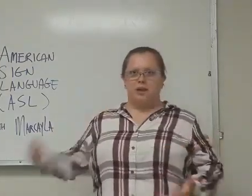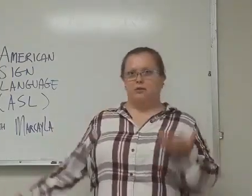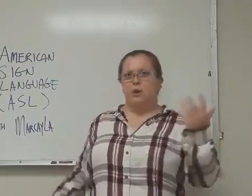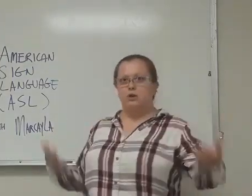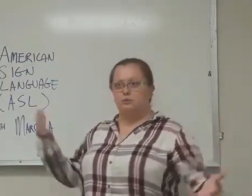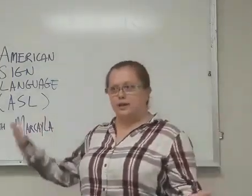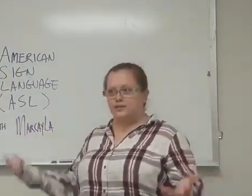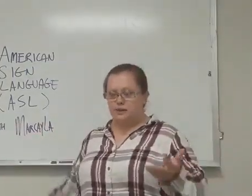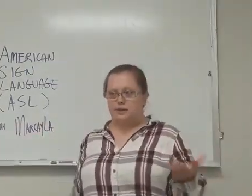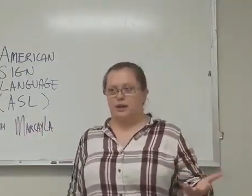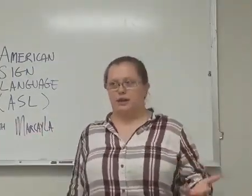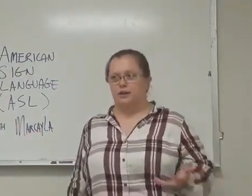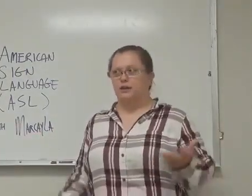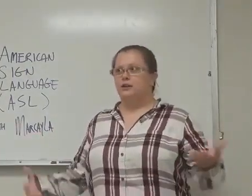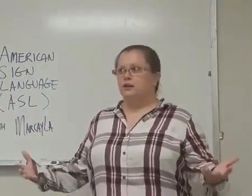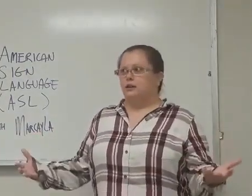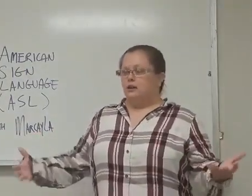and welcoming type of thing.